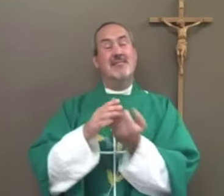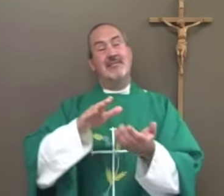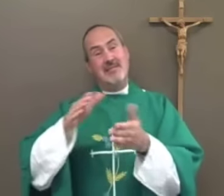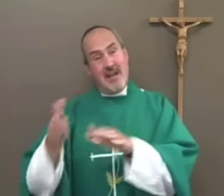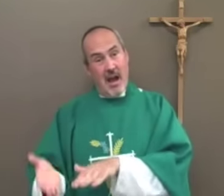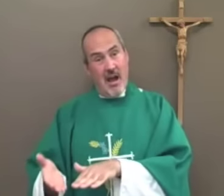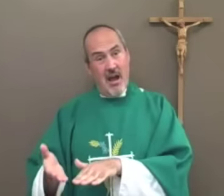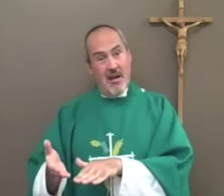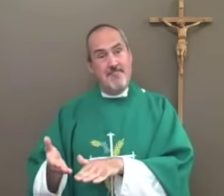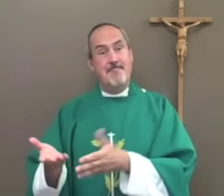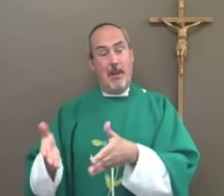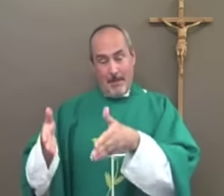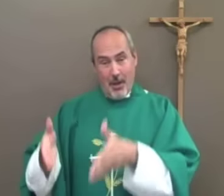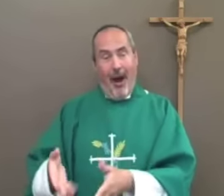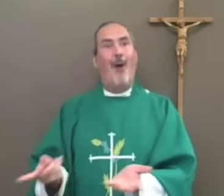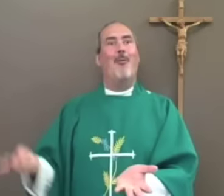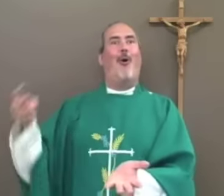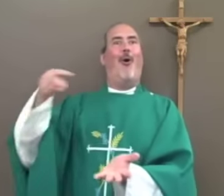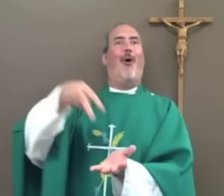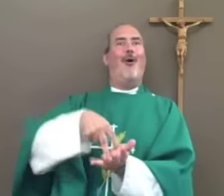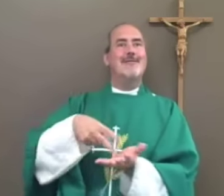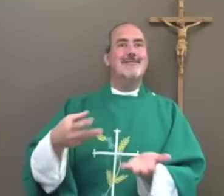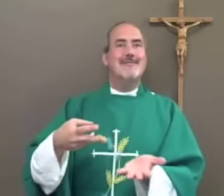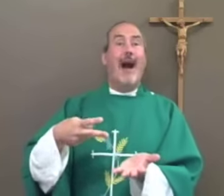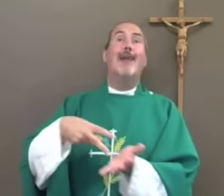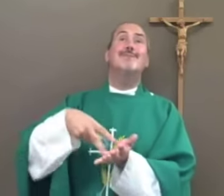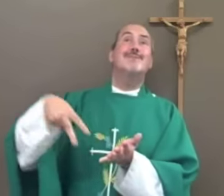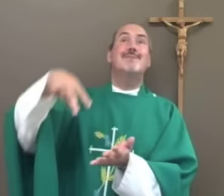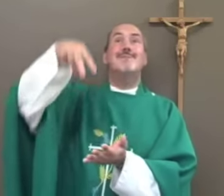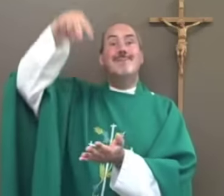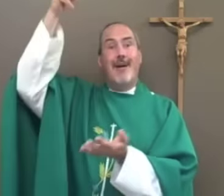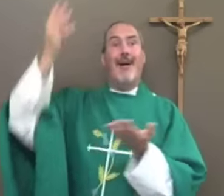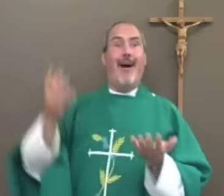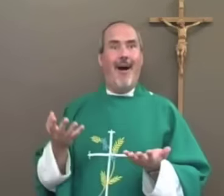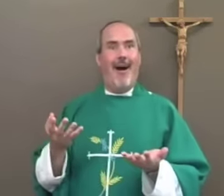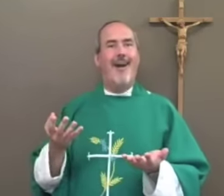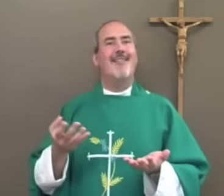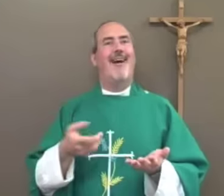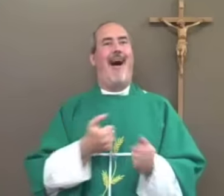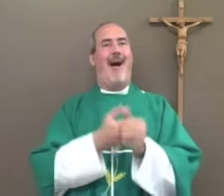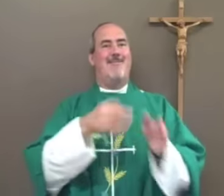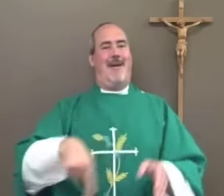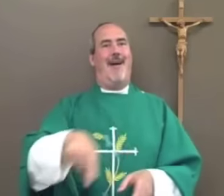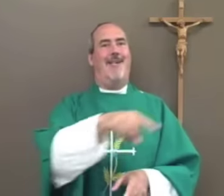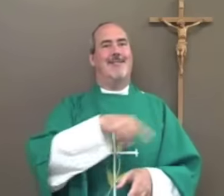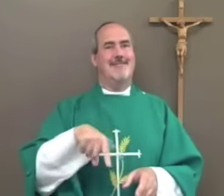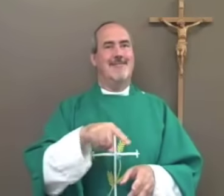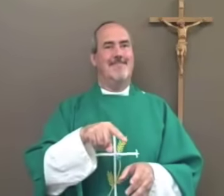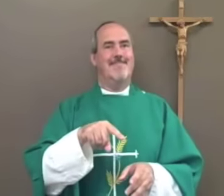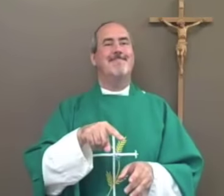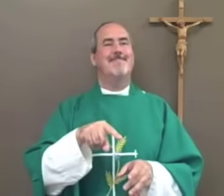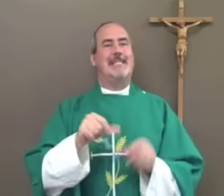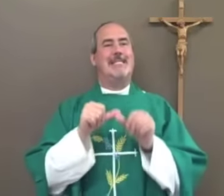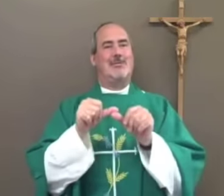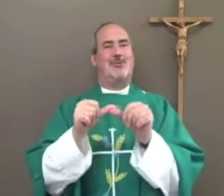Jesus was crucified, died, buried, rose, and ascended into heaven, and